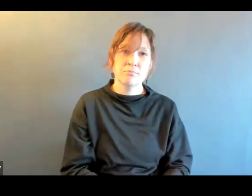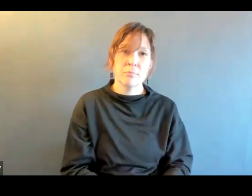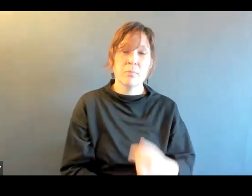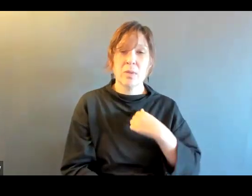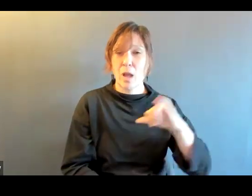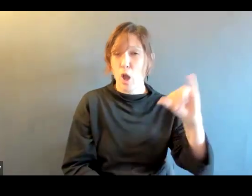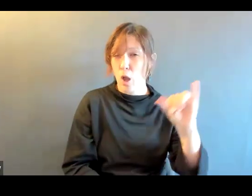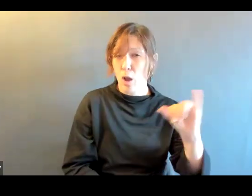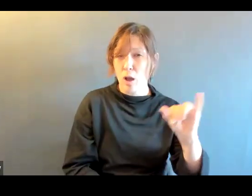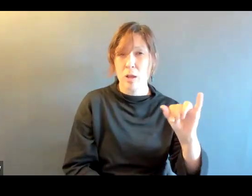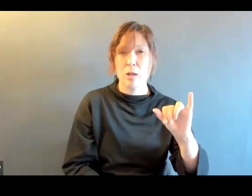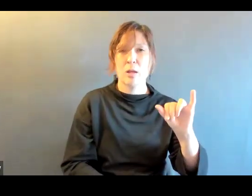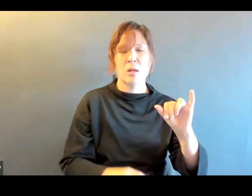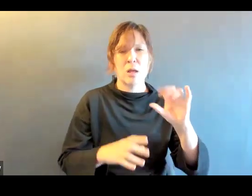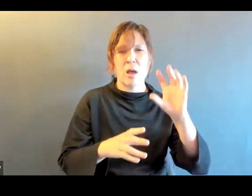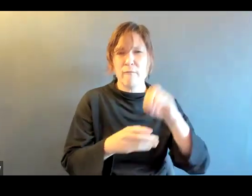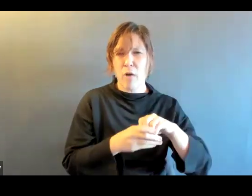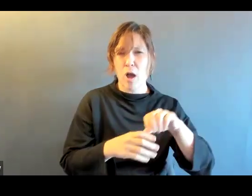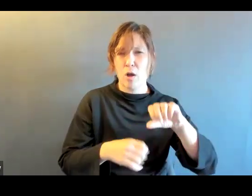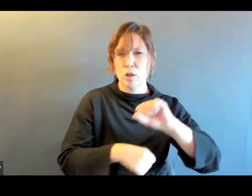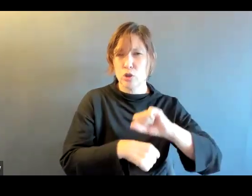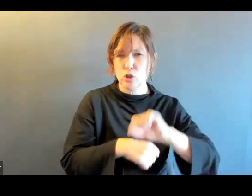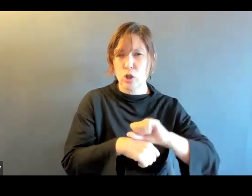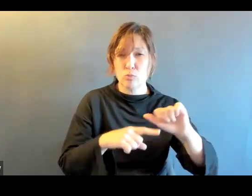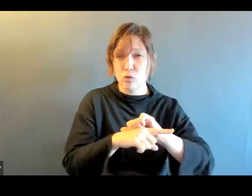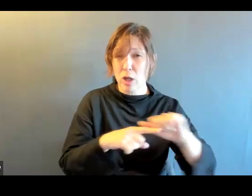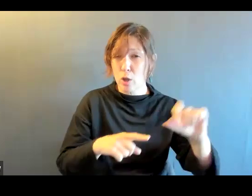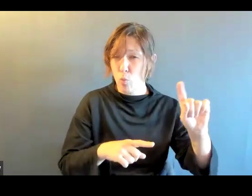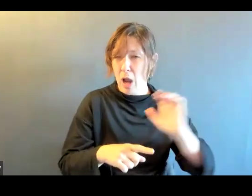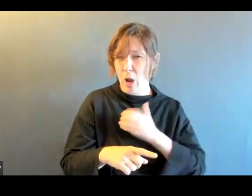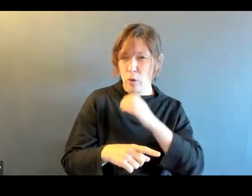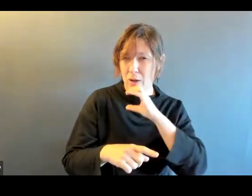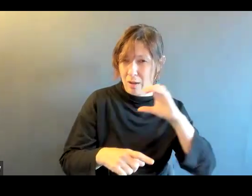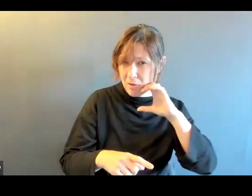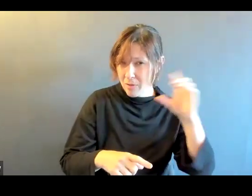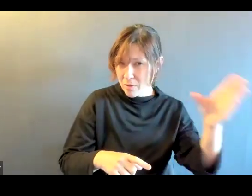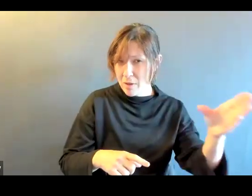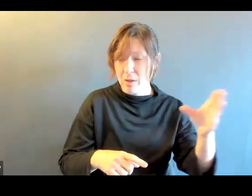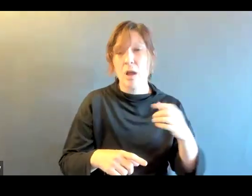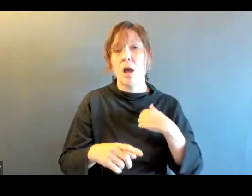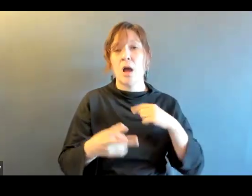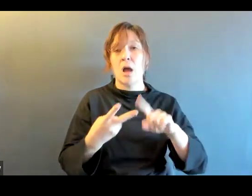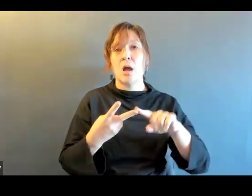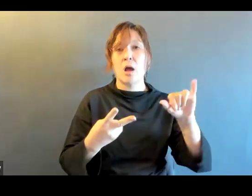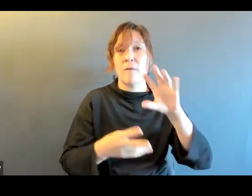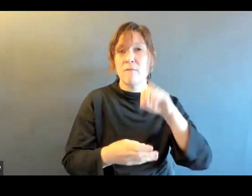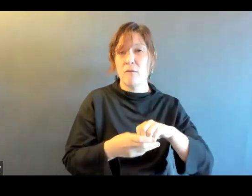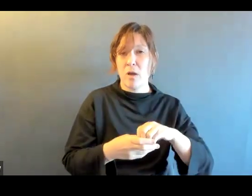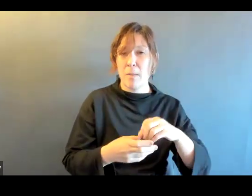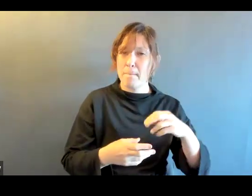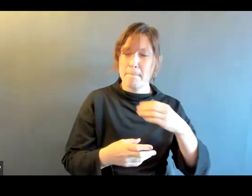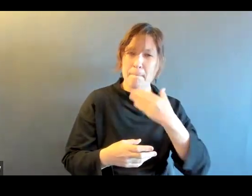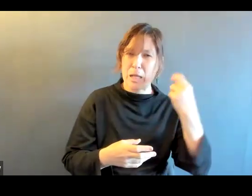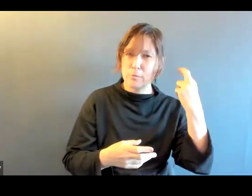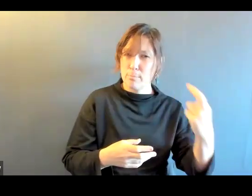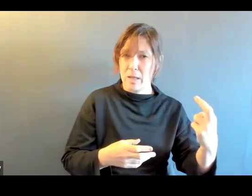do a lot of job training at our cafe. I participate in Best Buddies as well. Cash